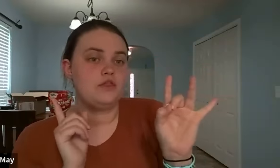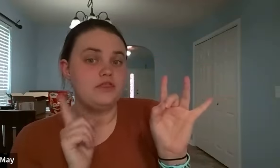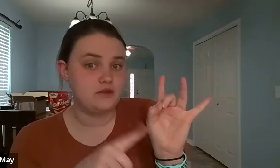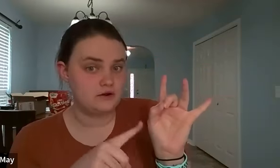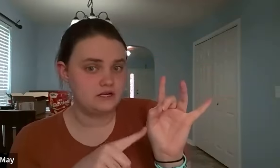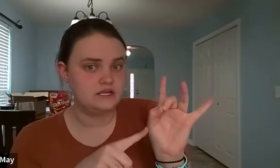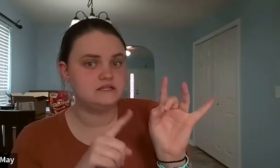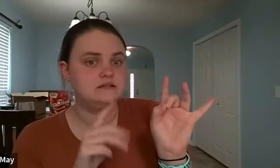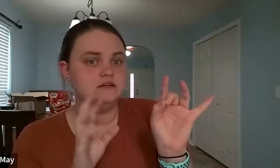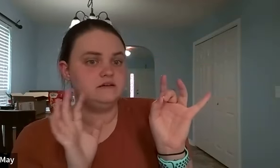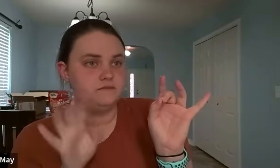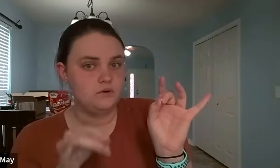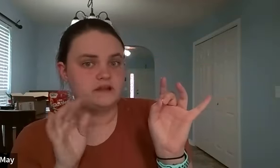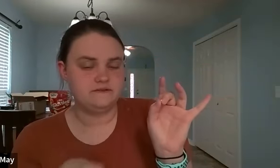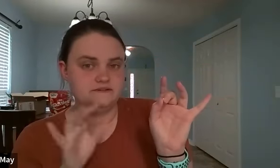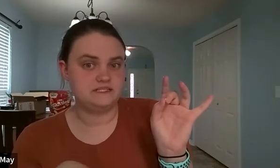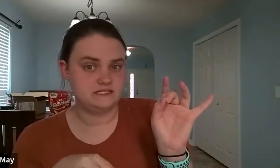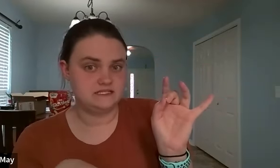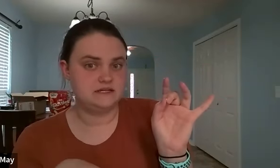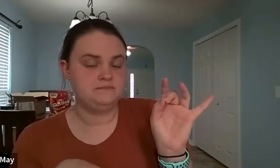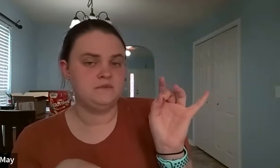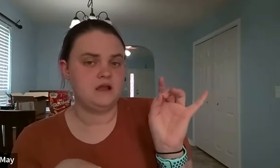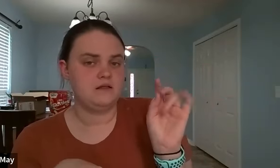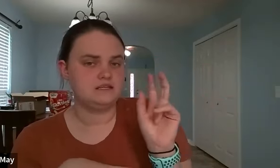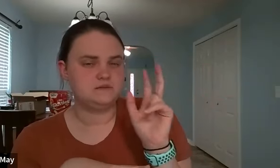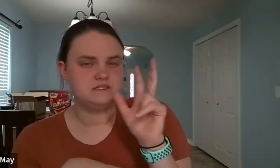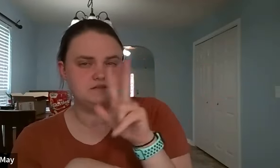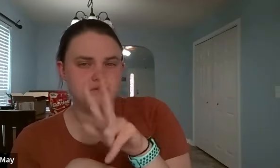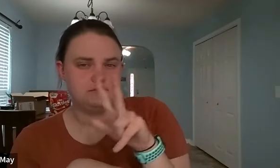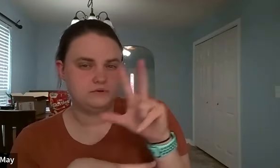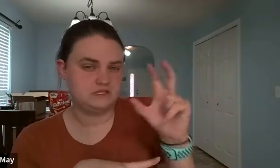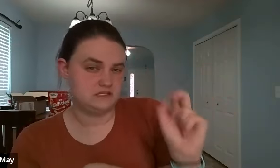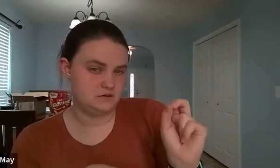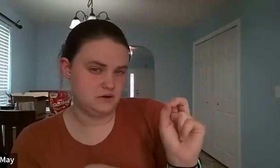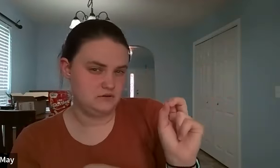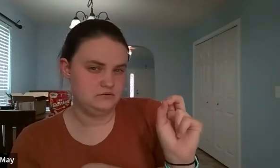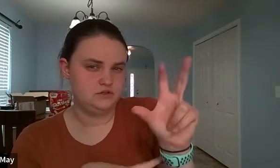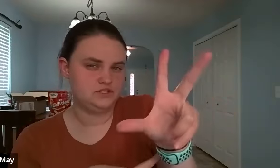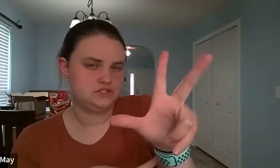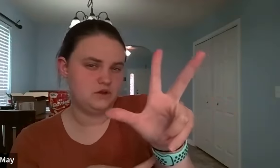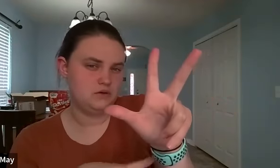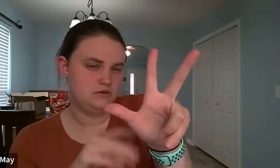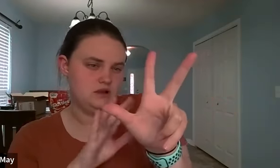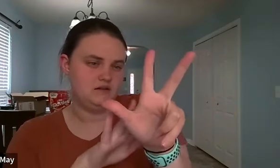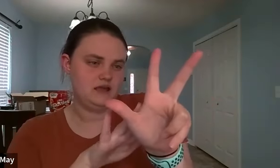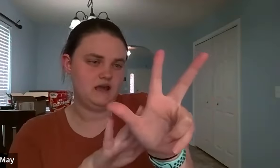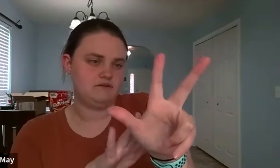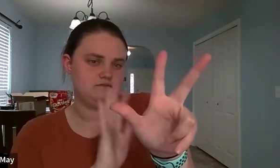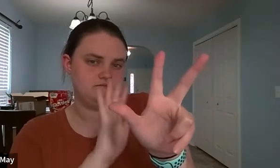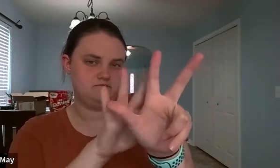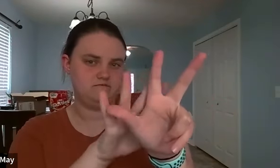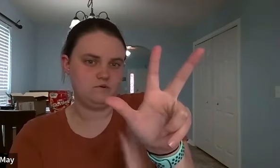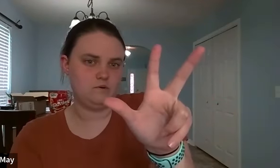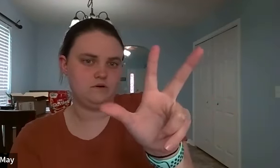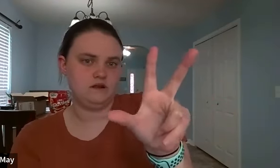For 30, 40, 50, 60, a lot of times instead of doing like 3, 0, you just go, you kind of like have it forward and